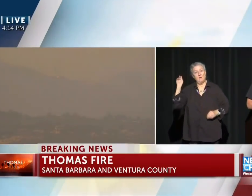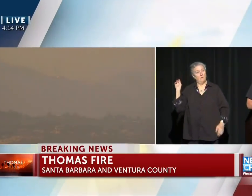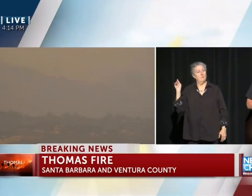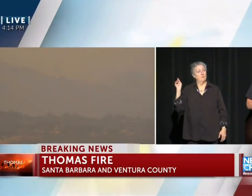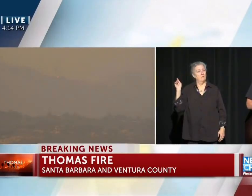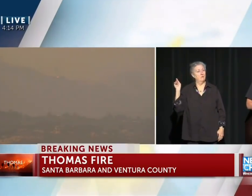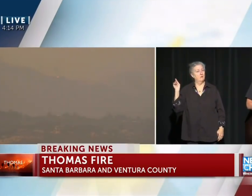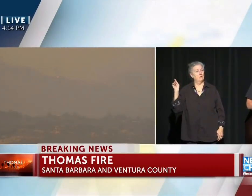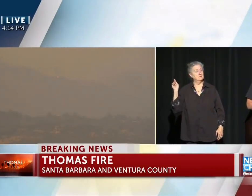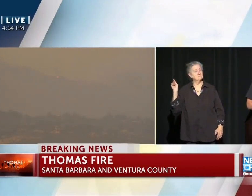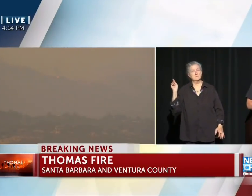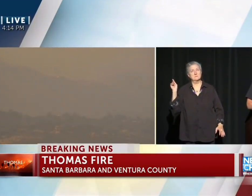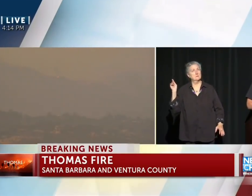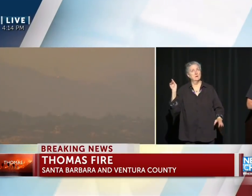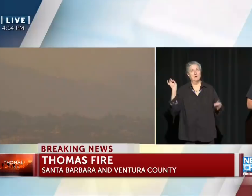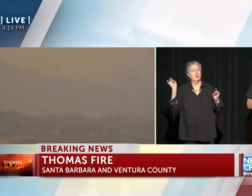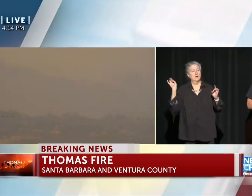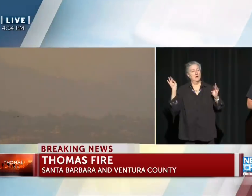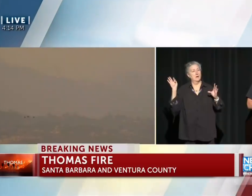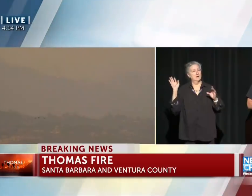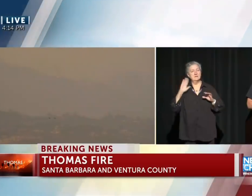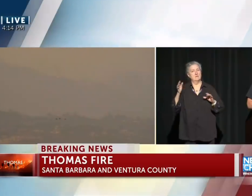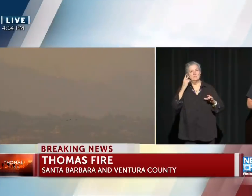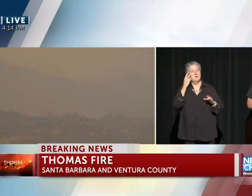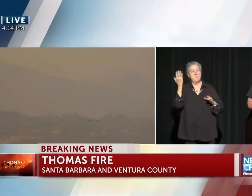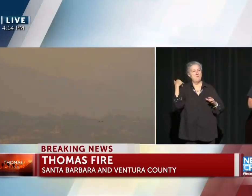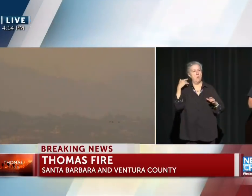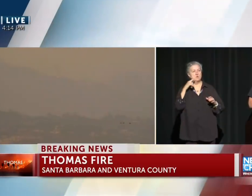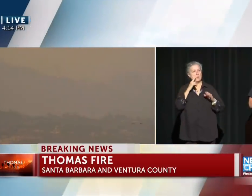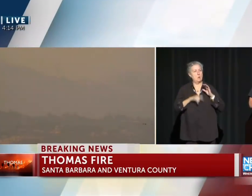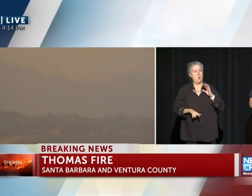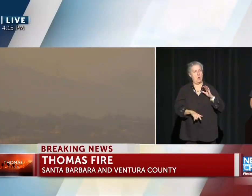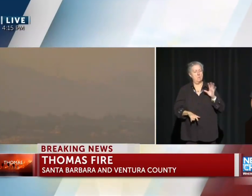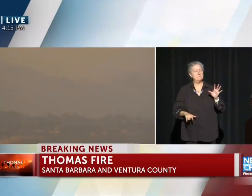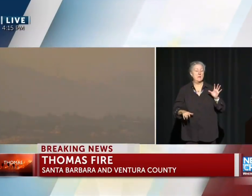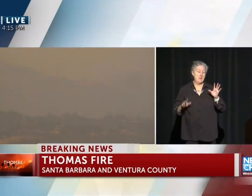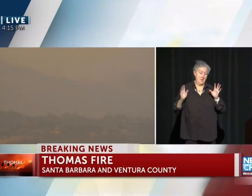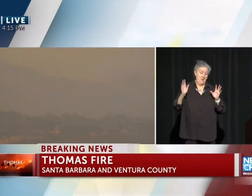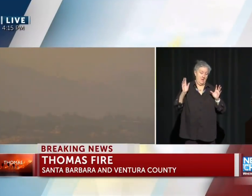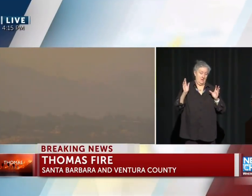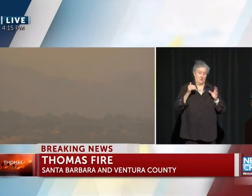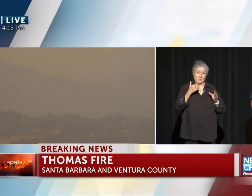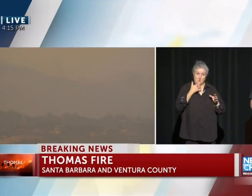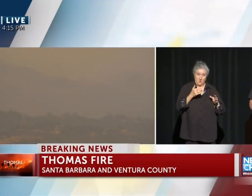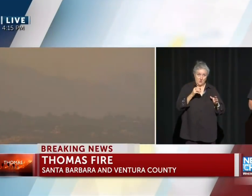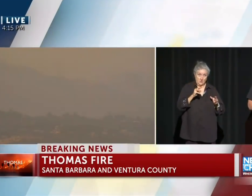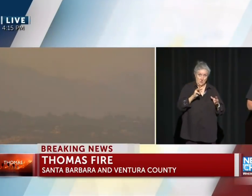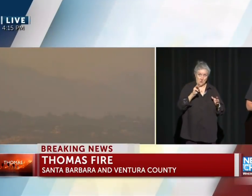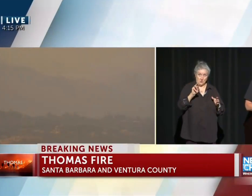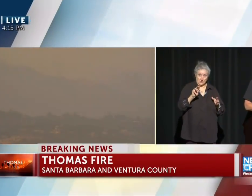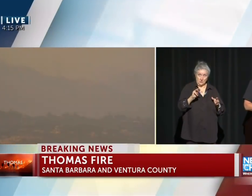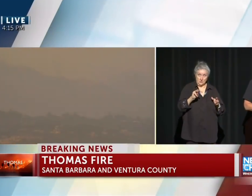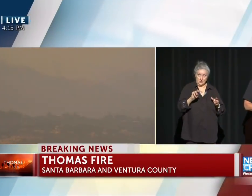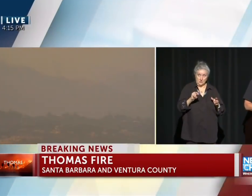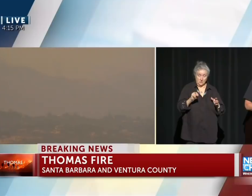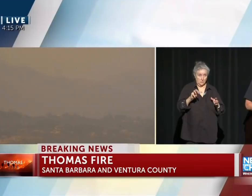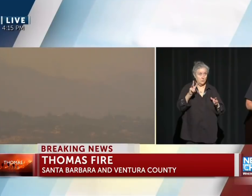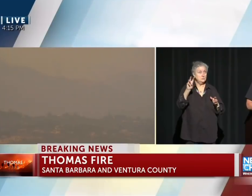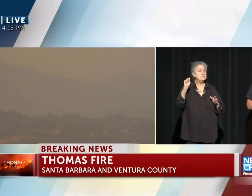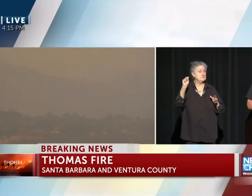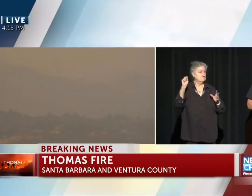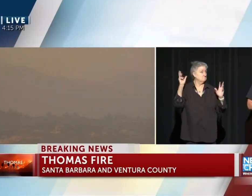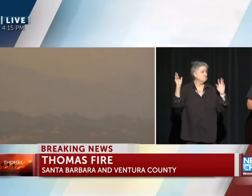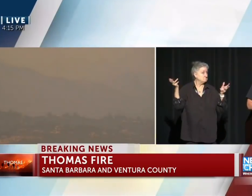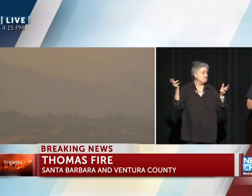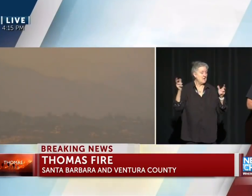we have just unprecedented weather conditions right now. Some good news, the camp is splitting. So we're